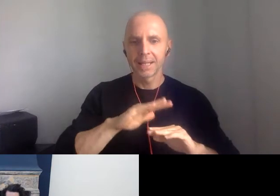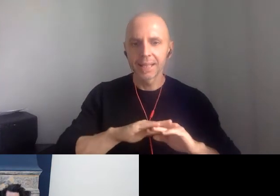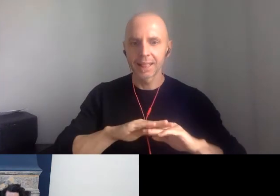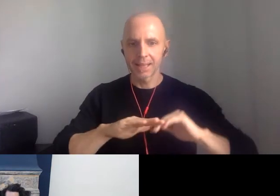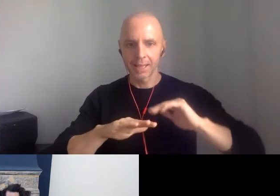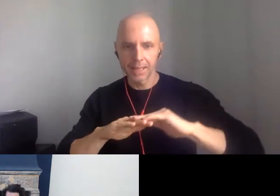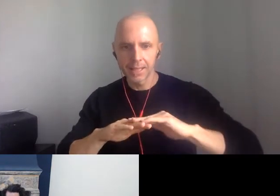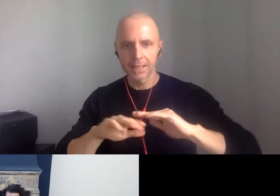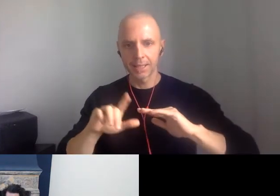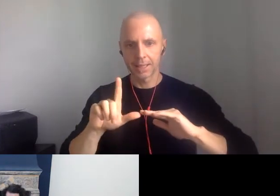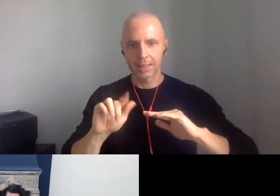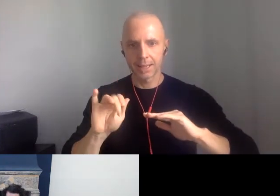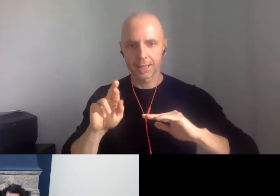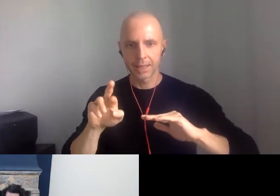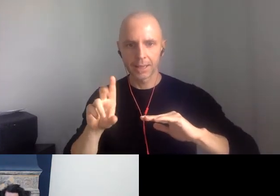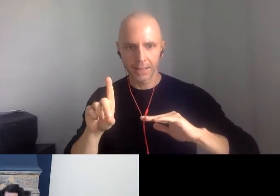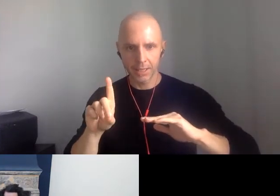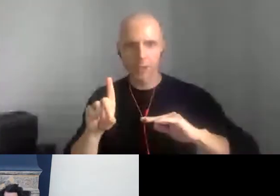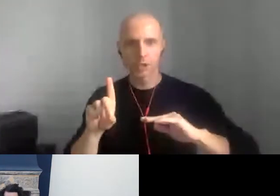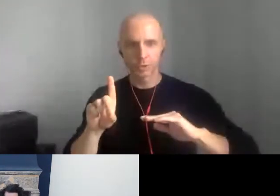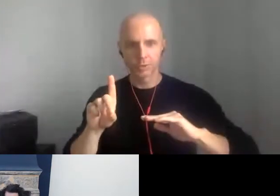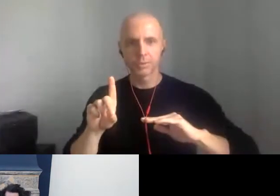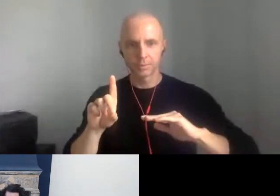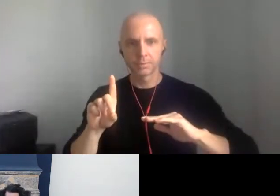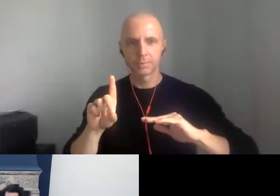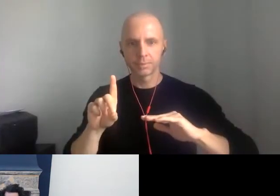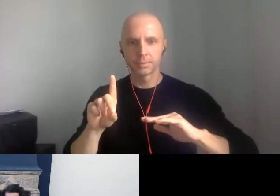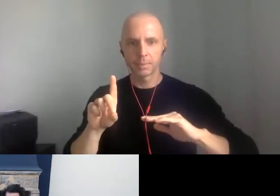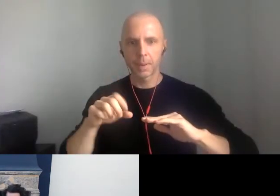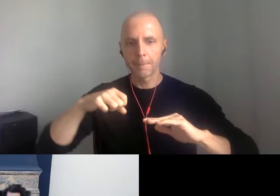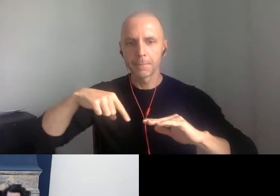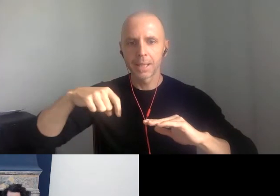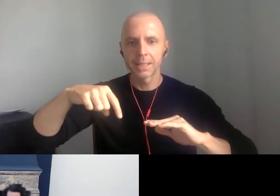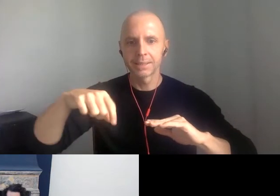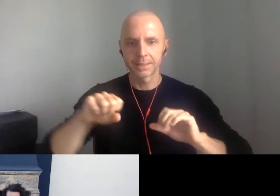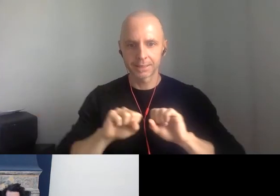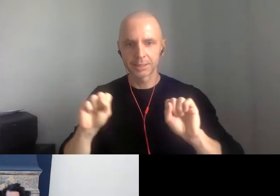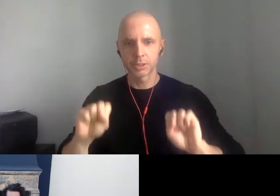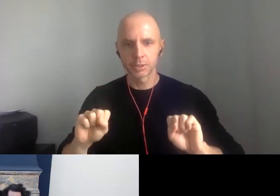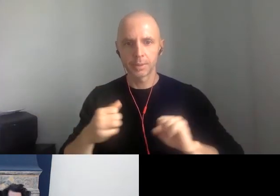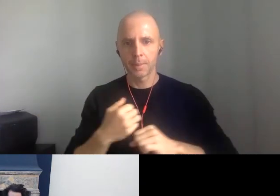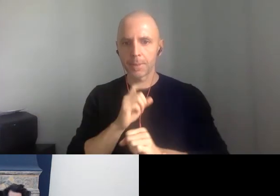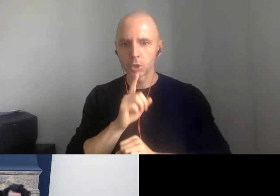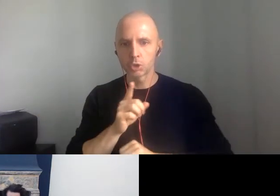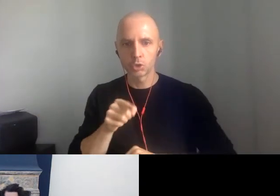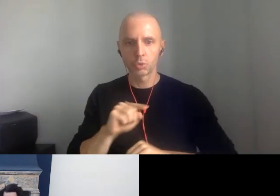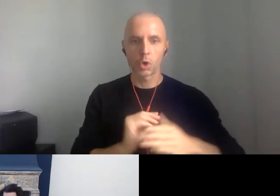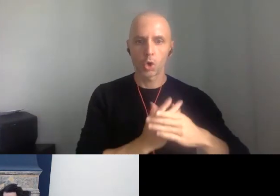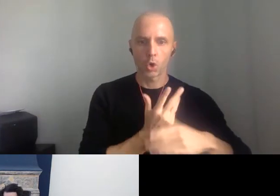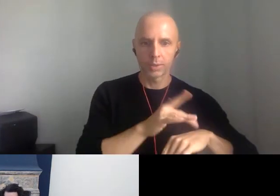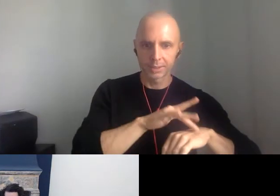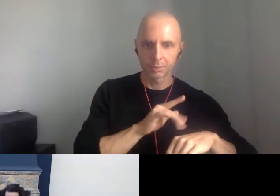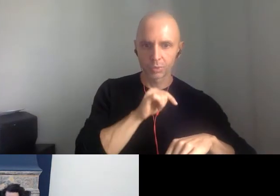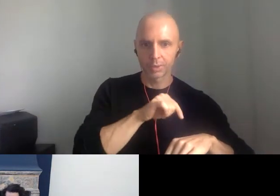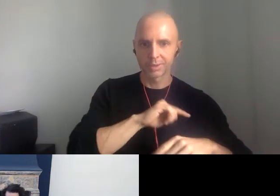it maximises on space ecology. It ensures a constant emergence of plants all the way from early spring right